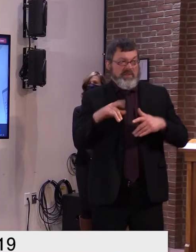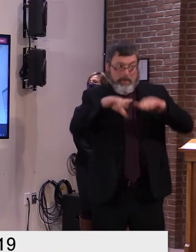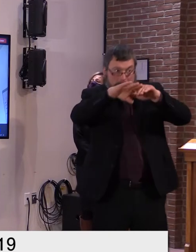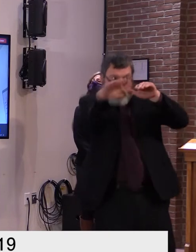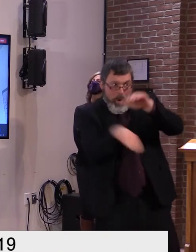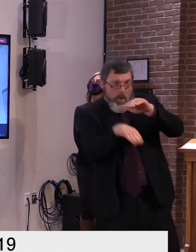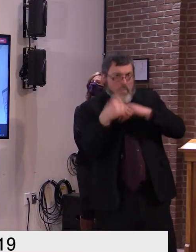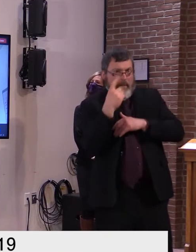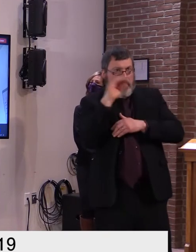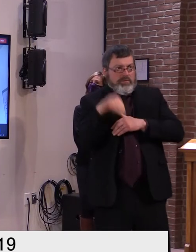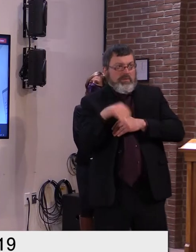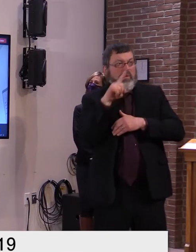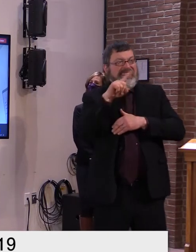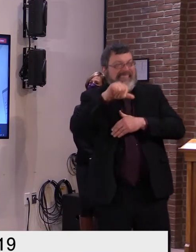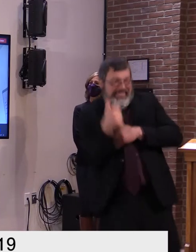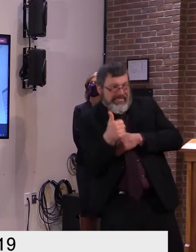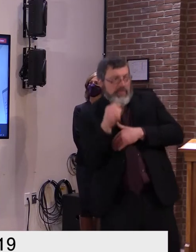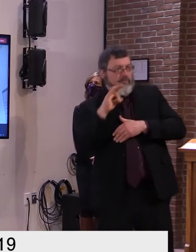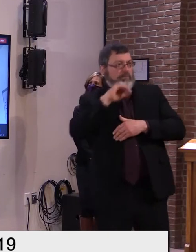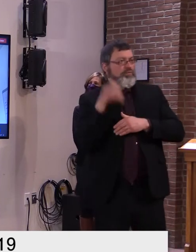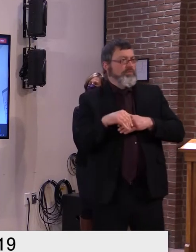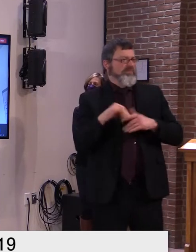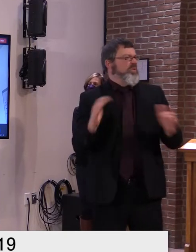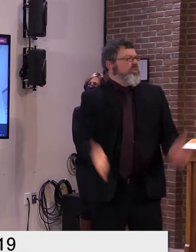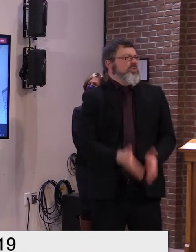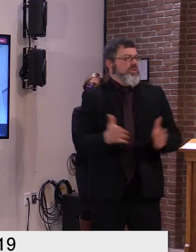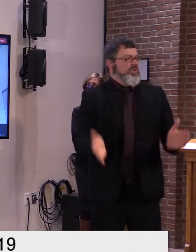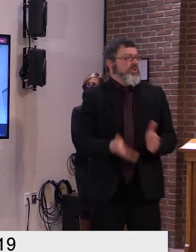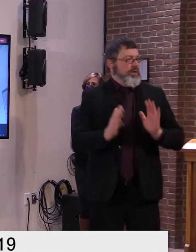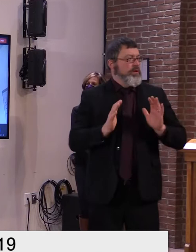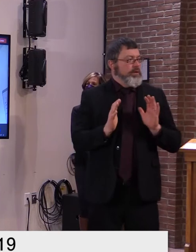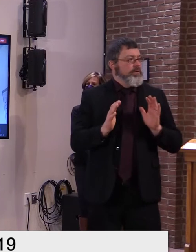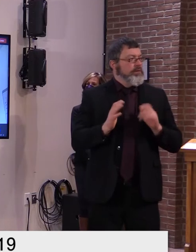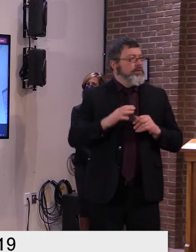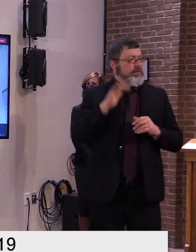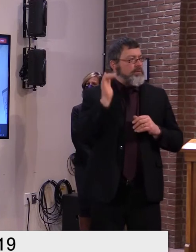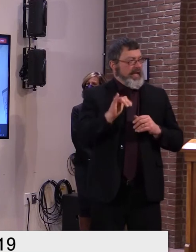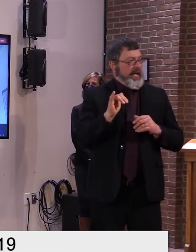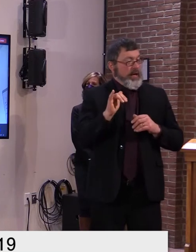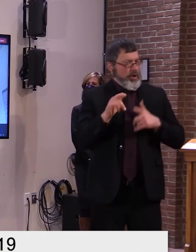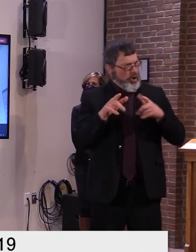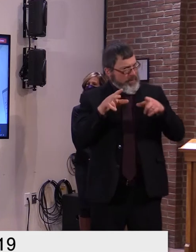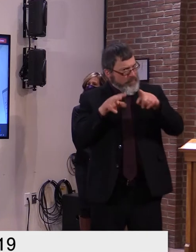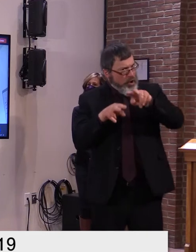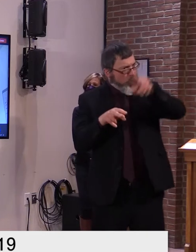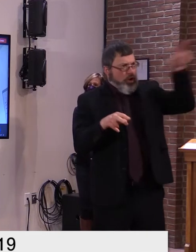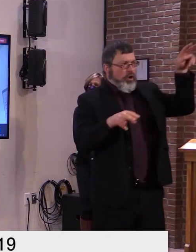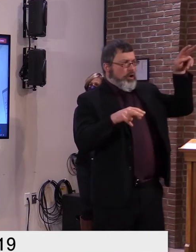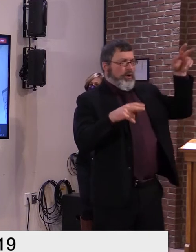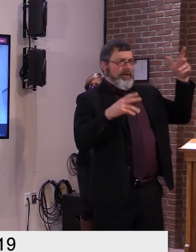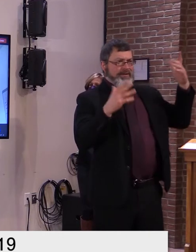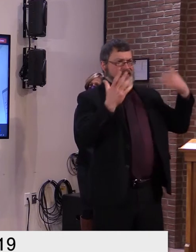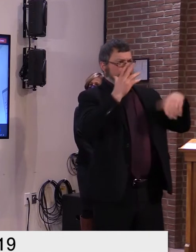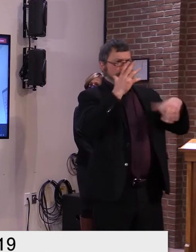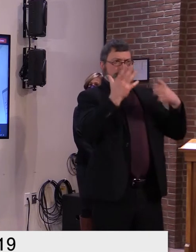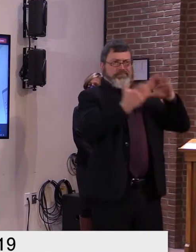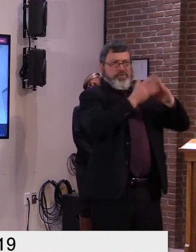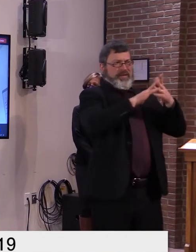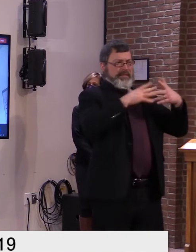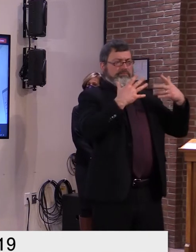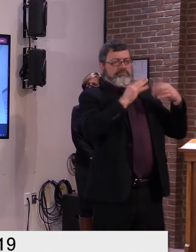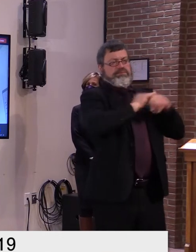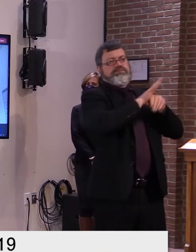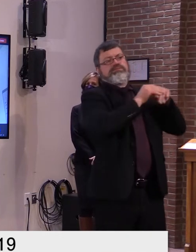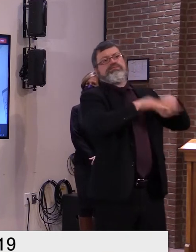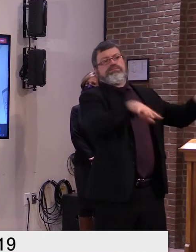about 2%. We intend to continue the surveillance testing in January to continue to monitor the prevalence of the